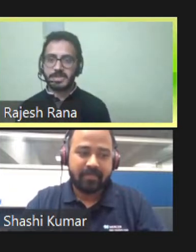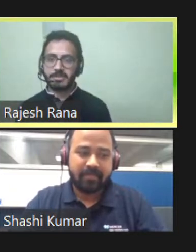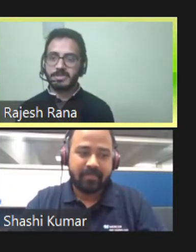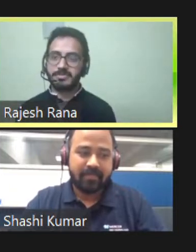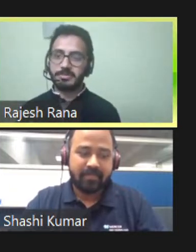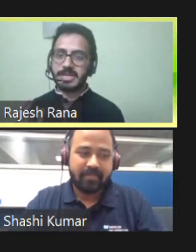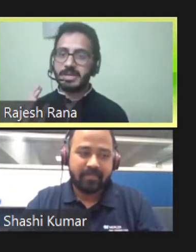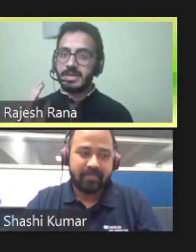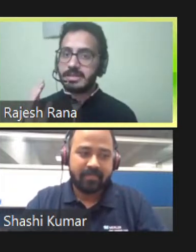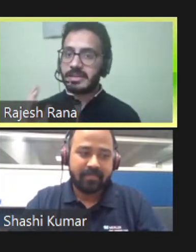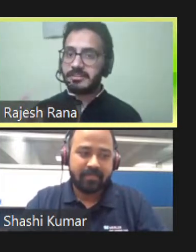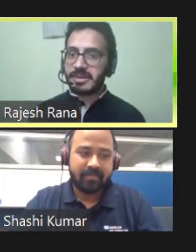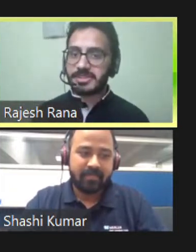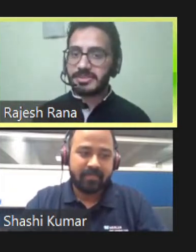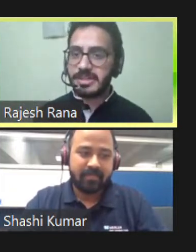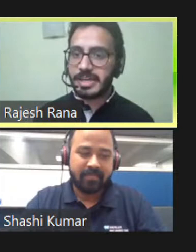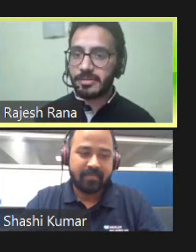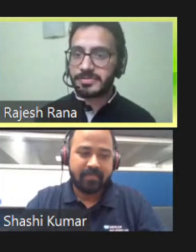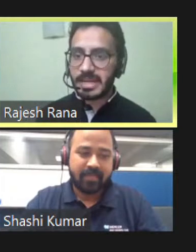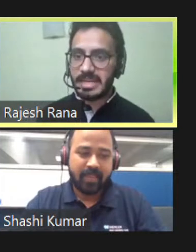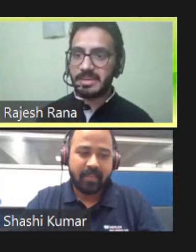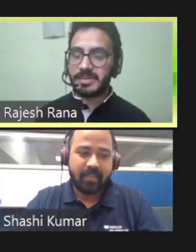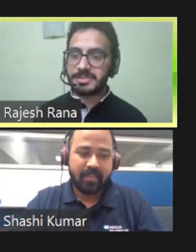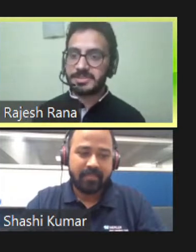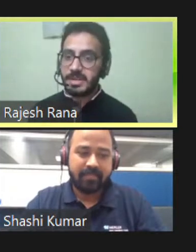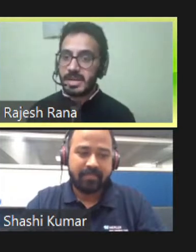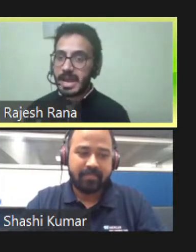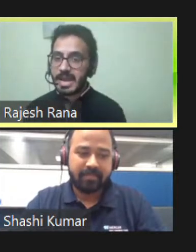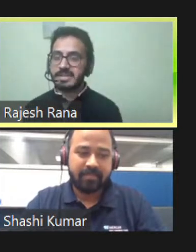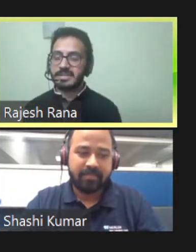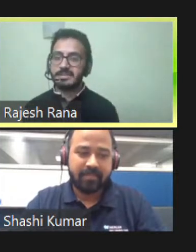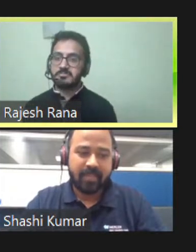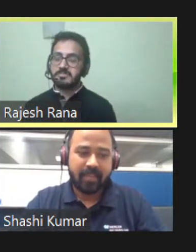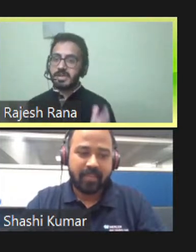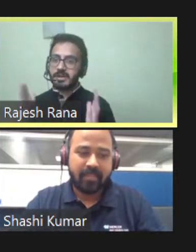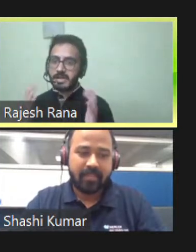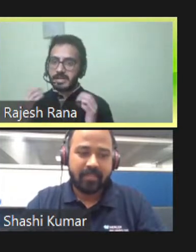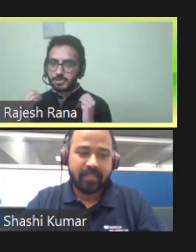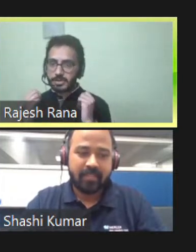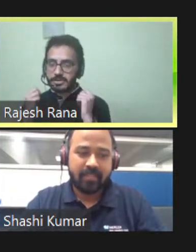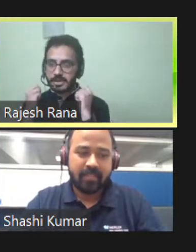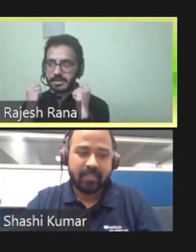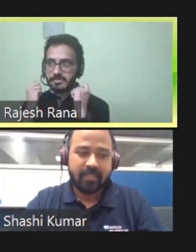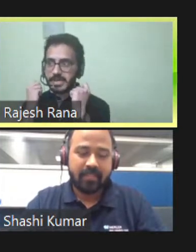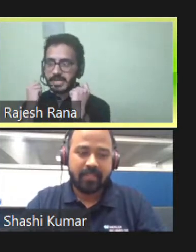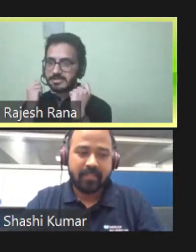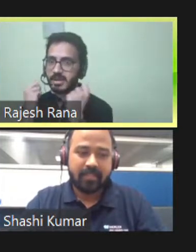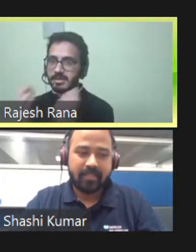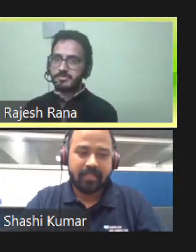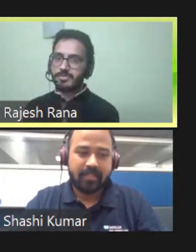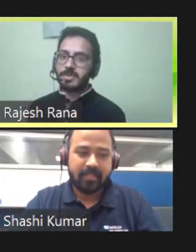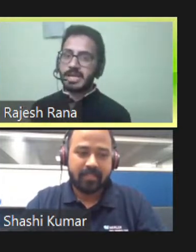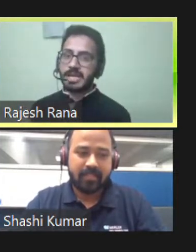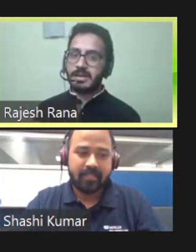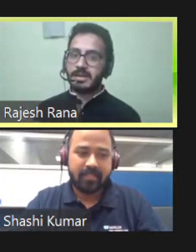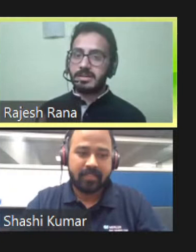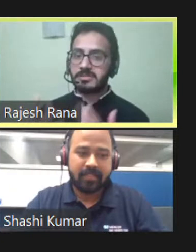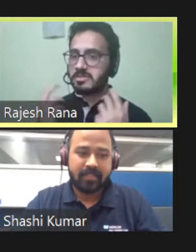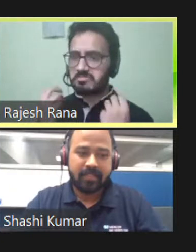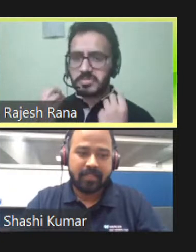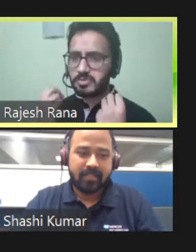of September will be the International Day of Sign Language. And it's not, we started from